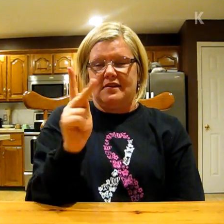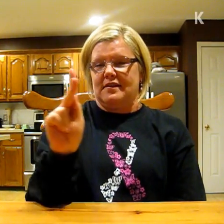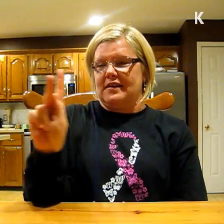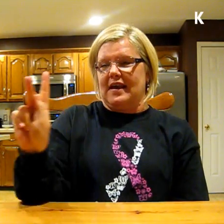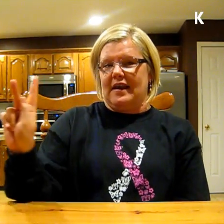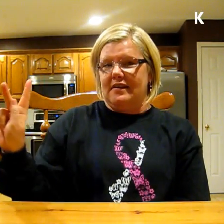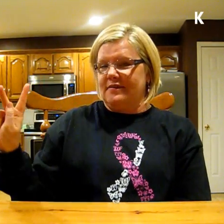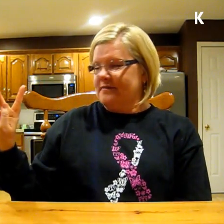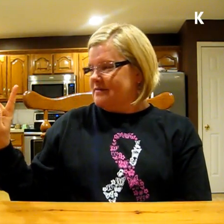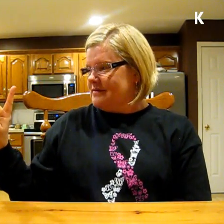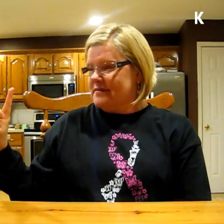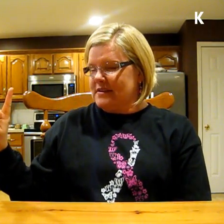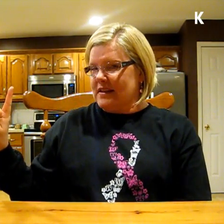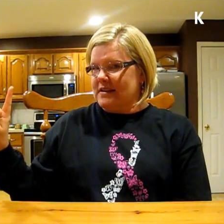K. It's like this.